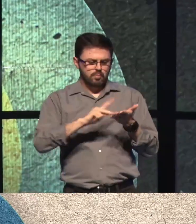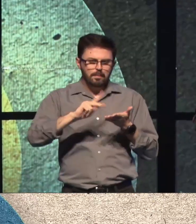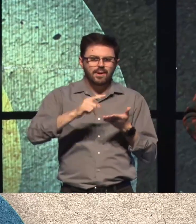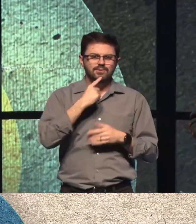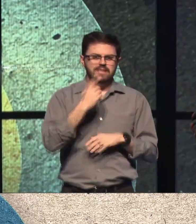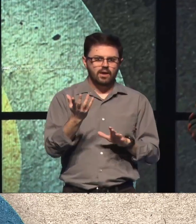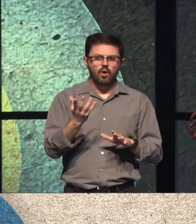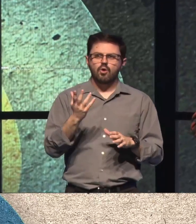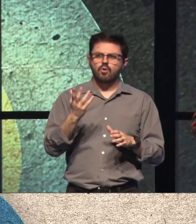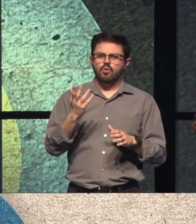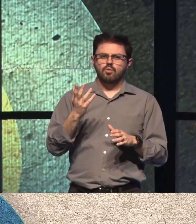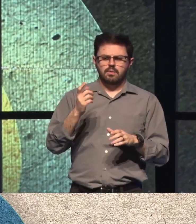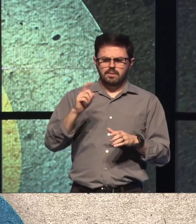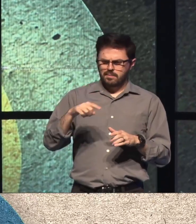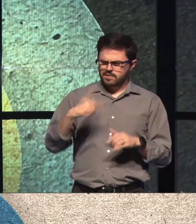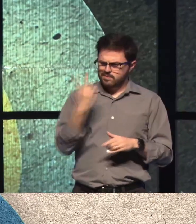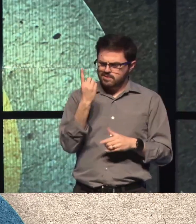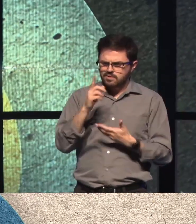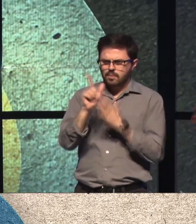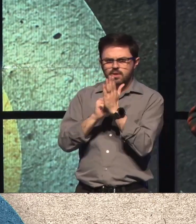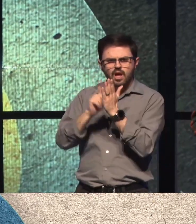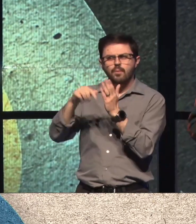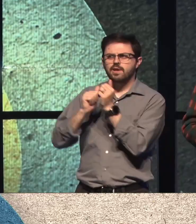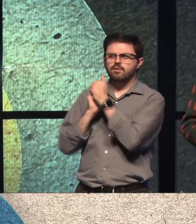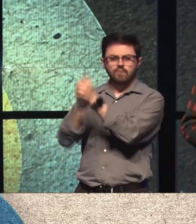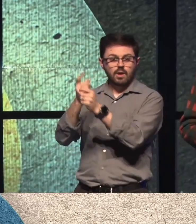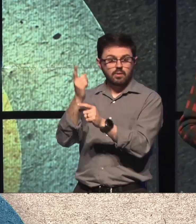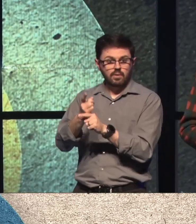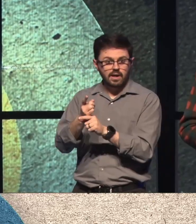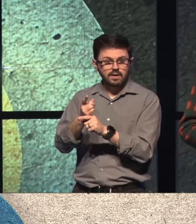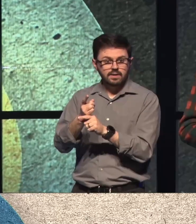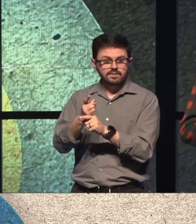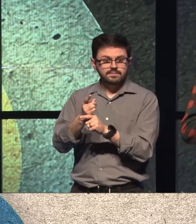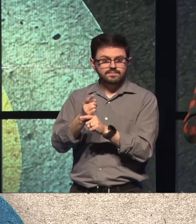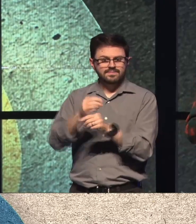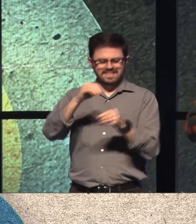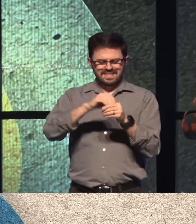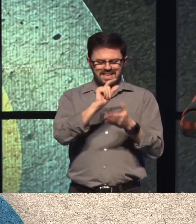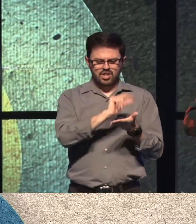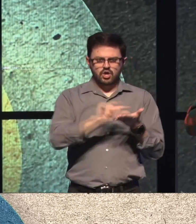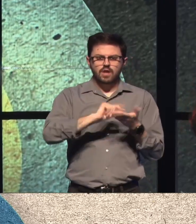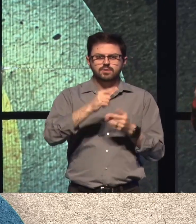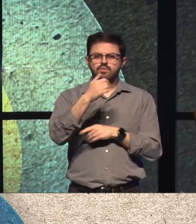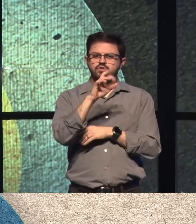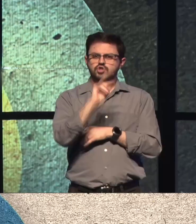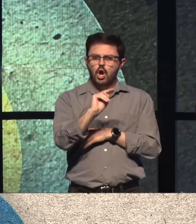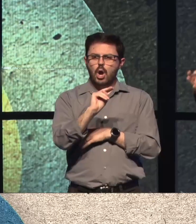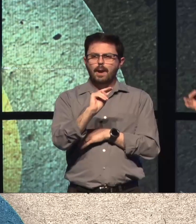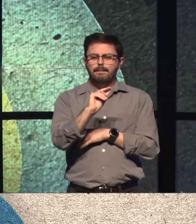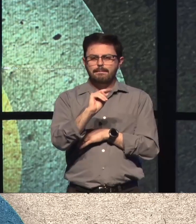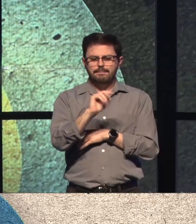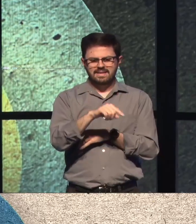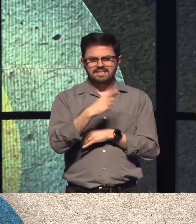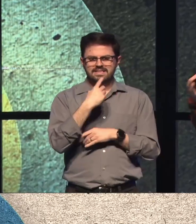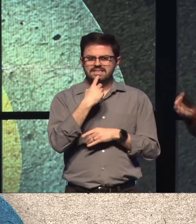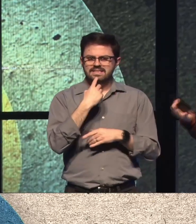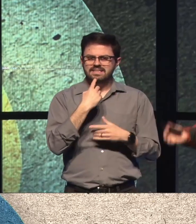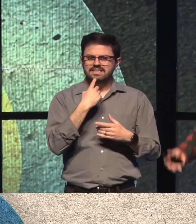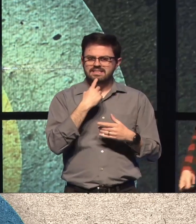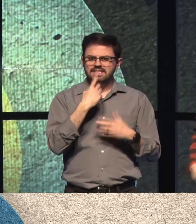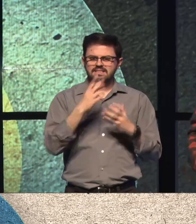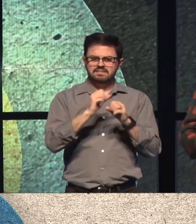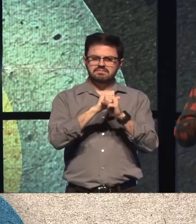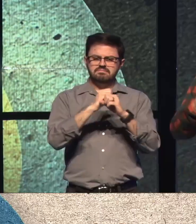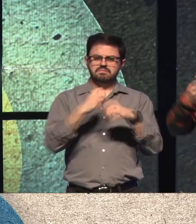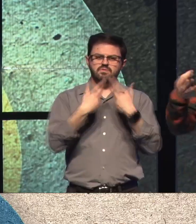we fulfill. And in the Gospel of John, the writer is giving us a picture of the significance of the importance